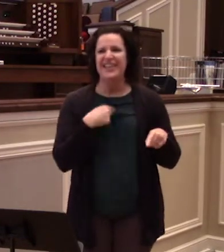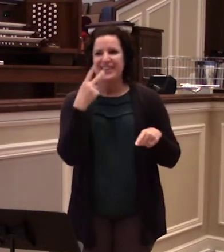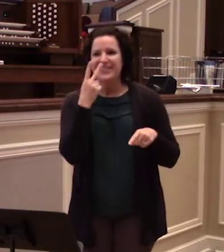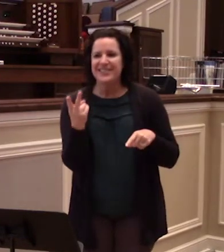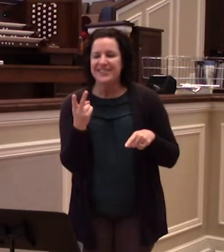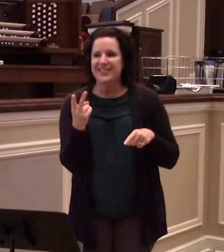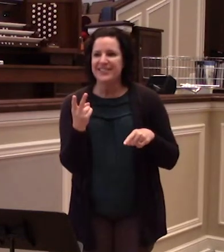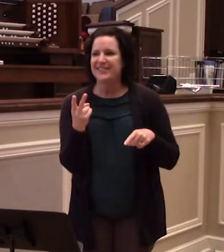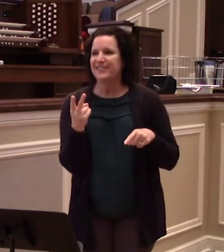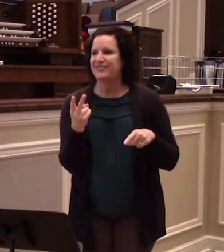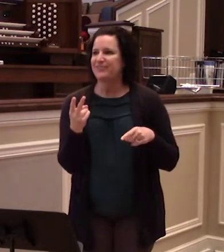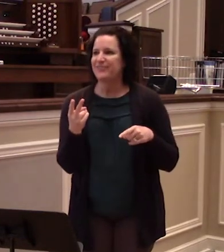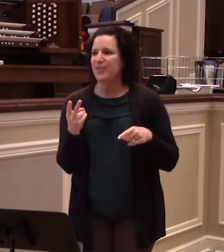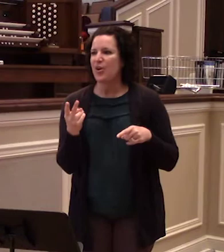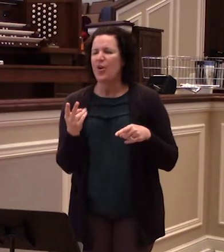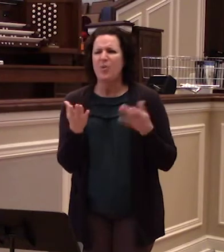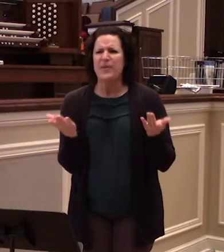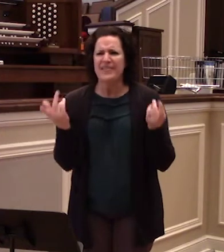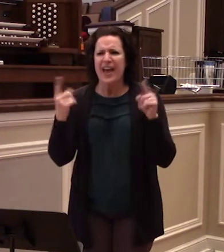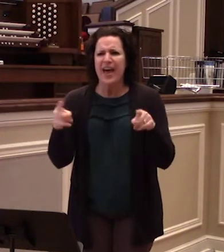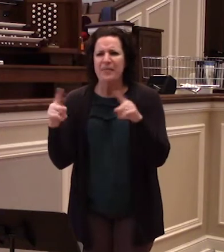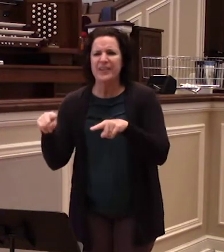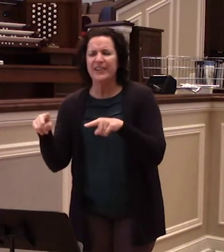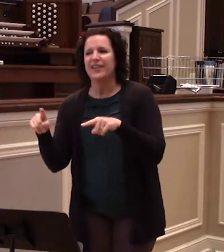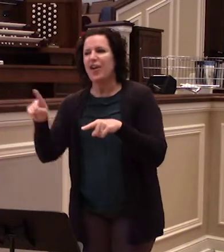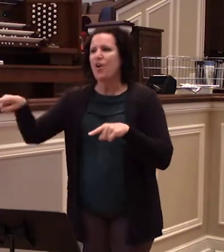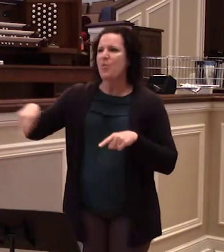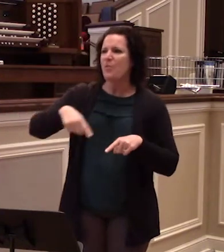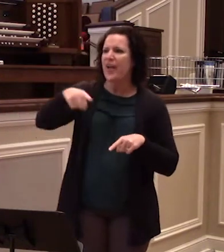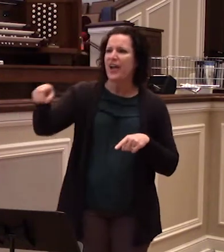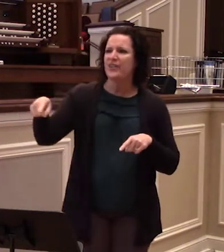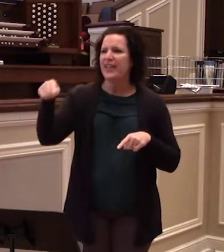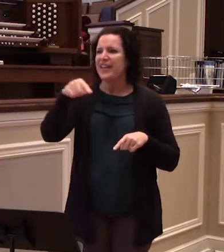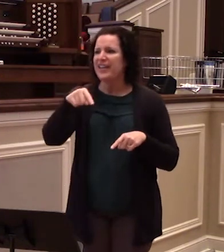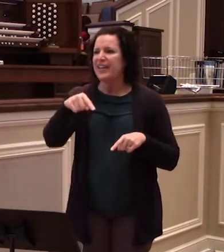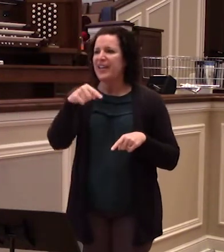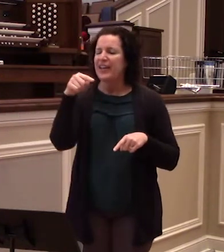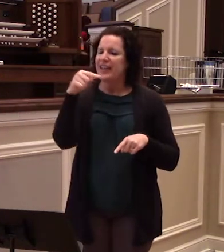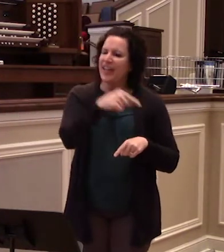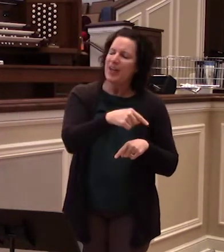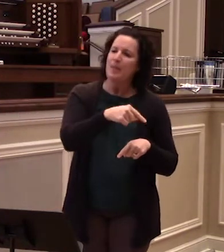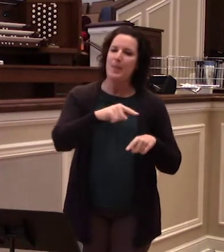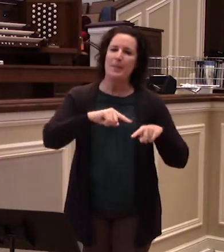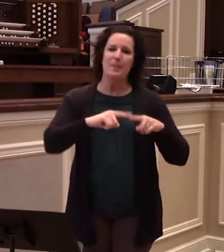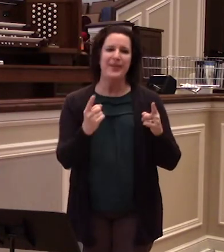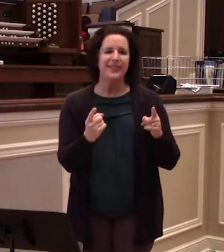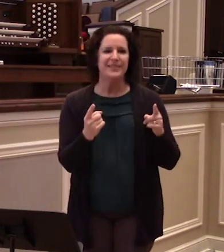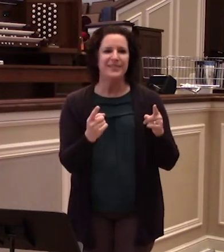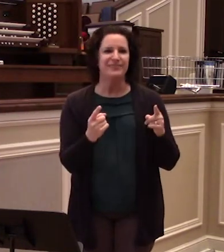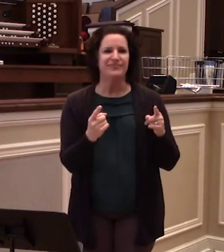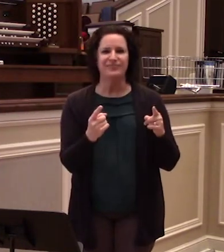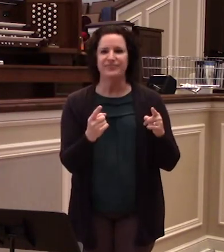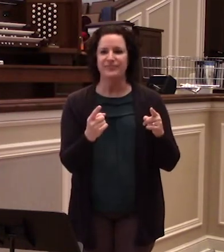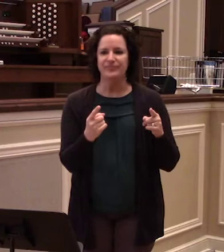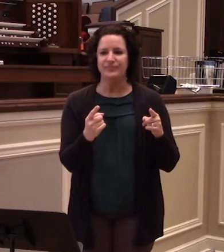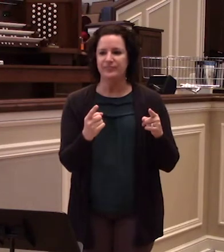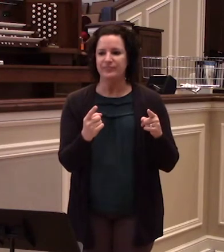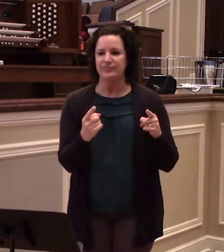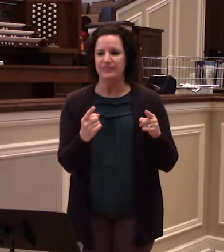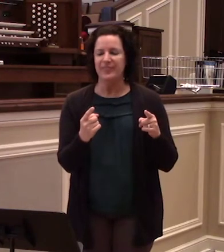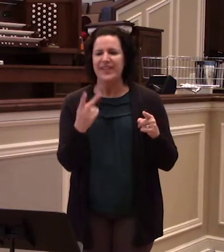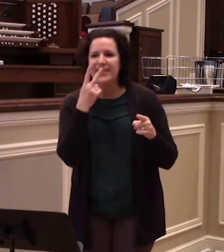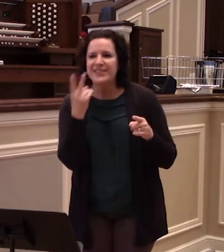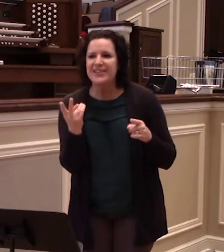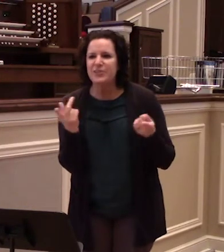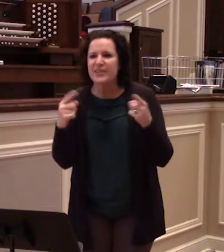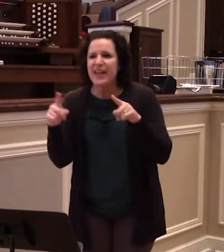the culture around him is celebrating it, and it's all about busyness and commercialism and the externals